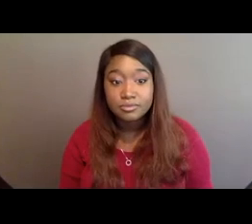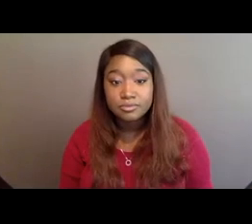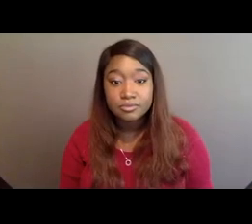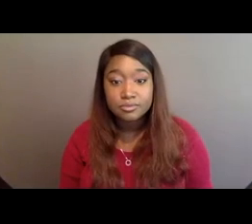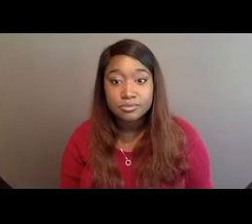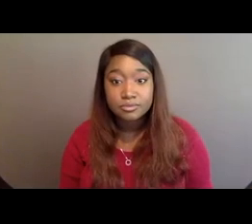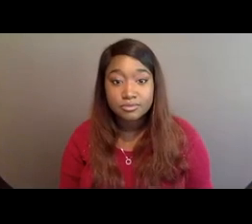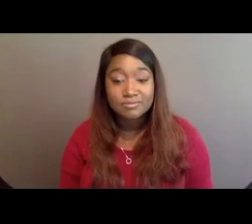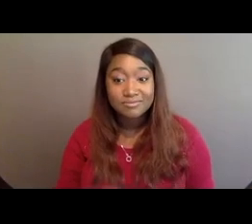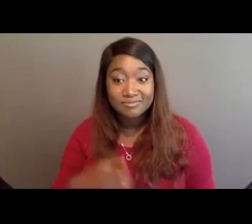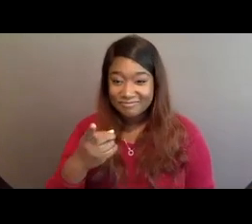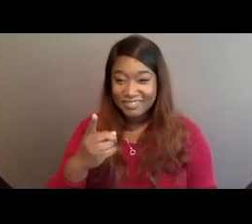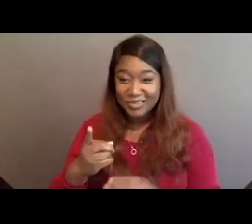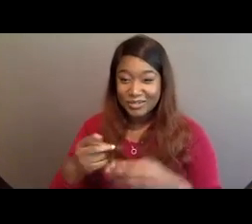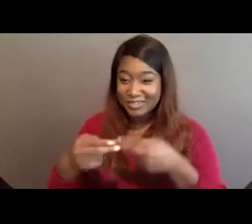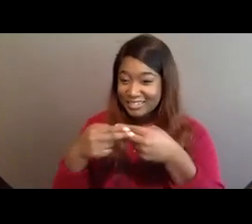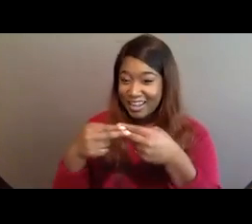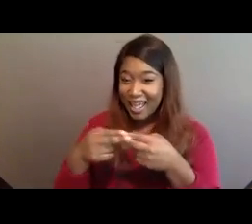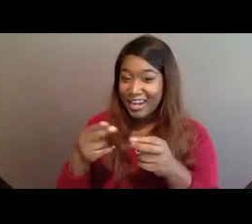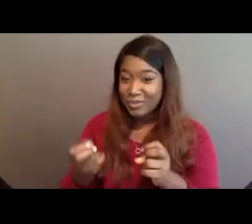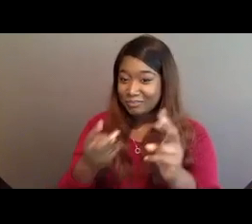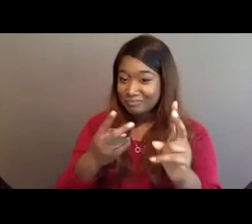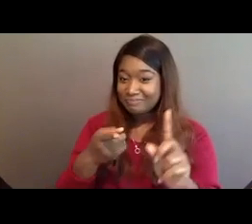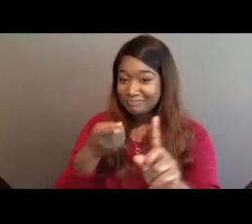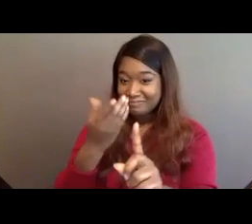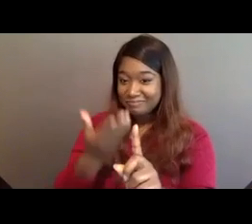I'll put the slide back up.